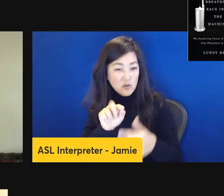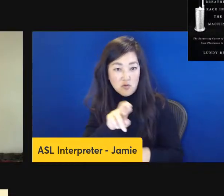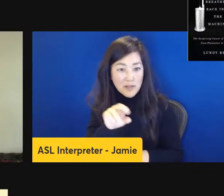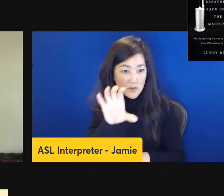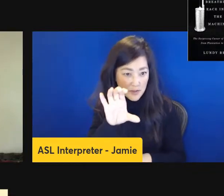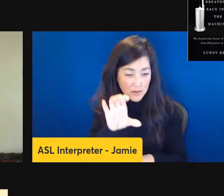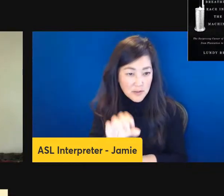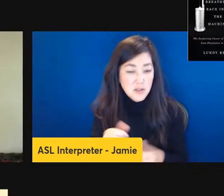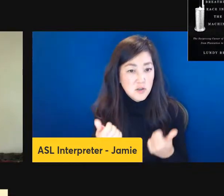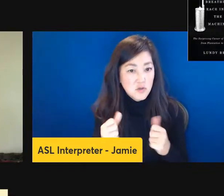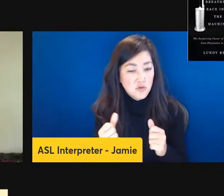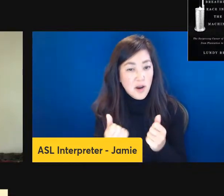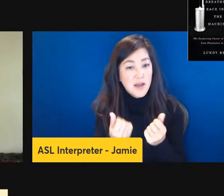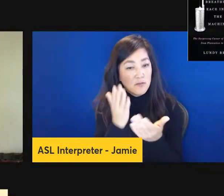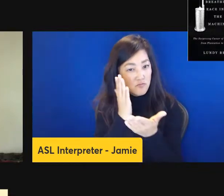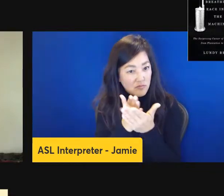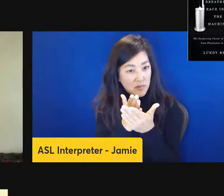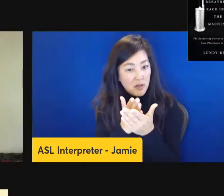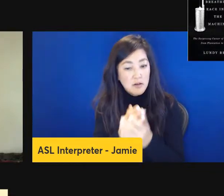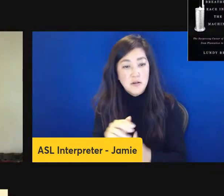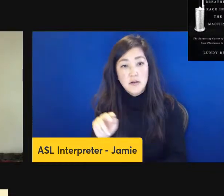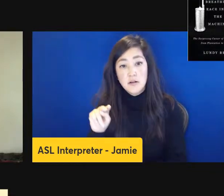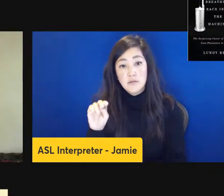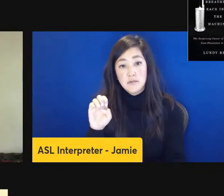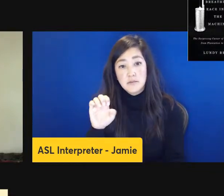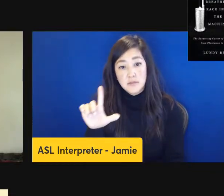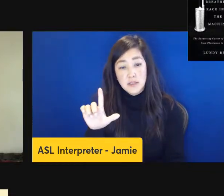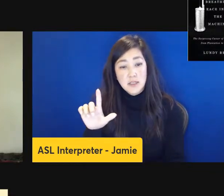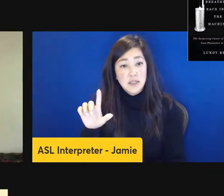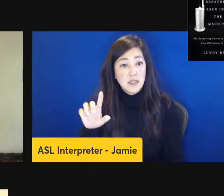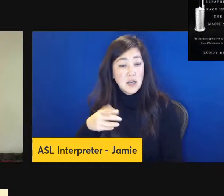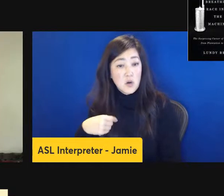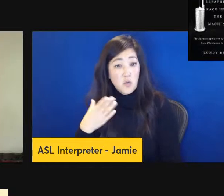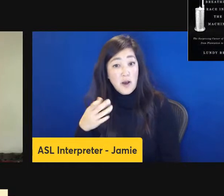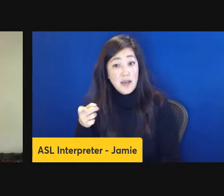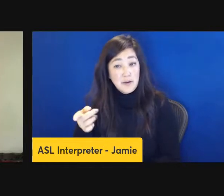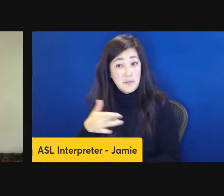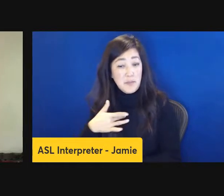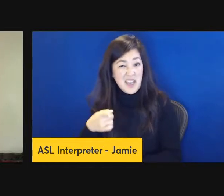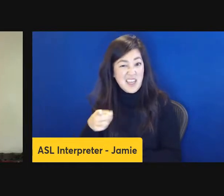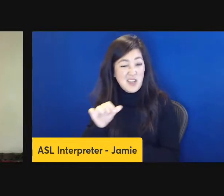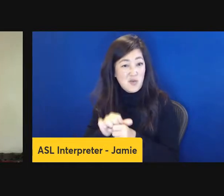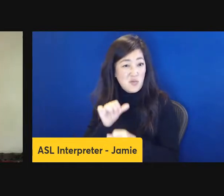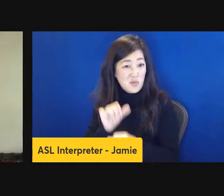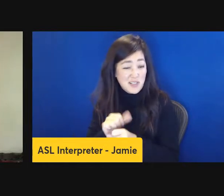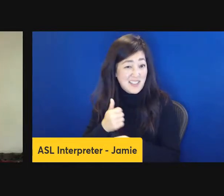to eliminate it. Neil White actually worked in Canada for several years.